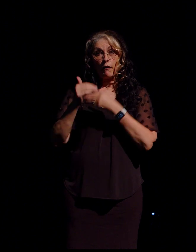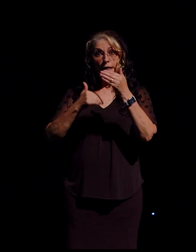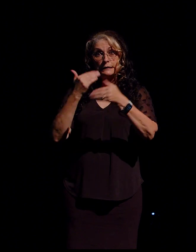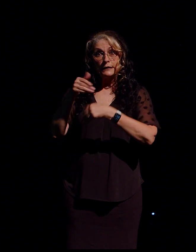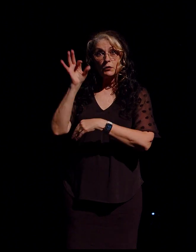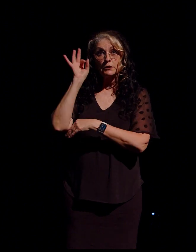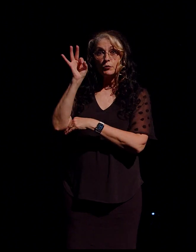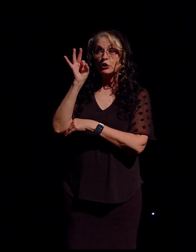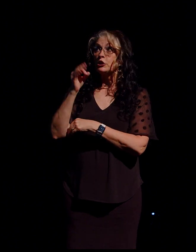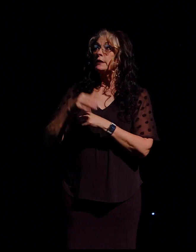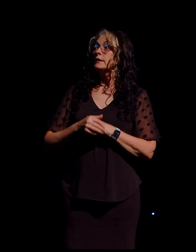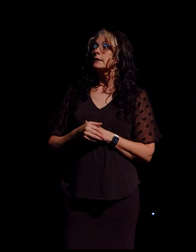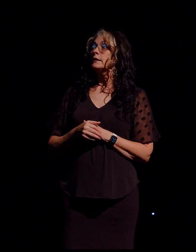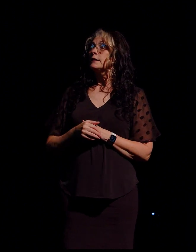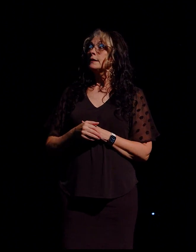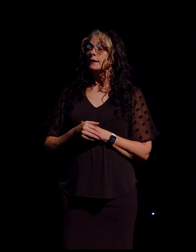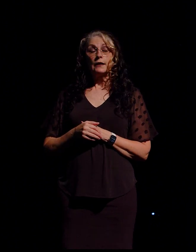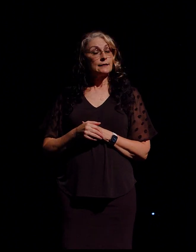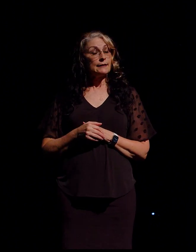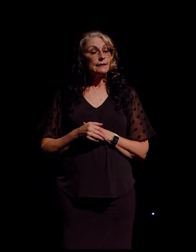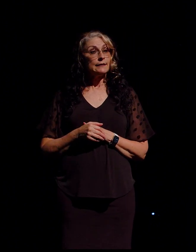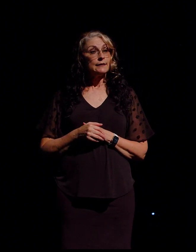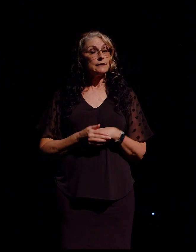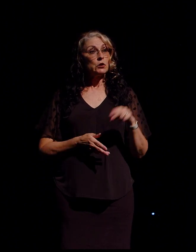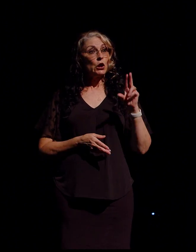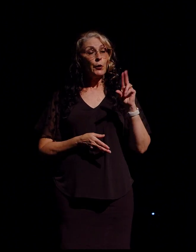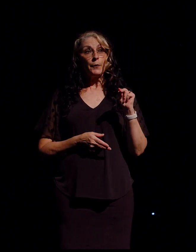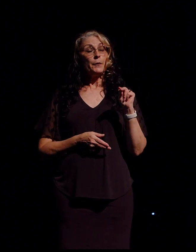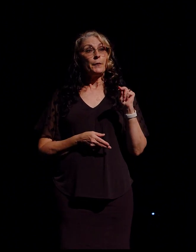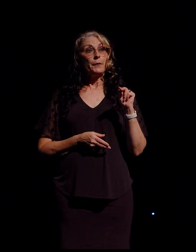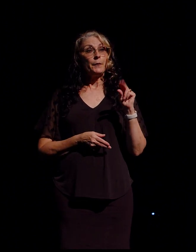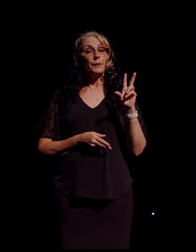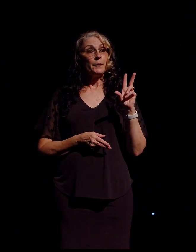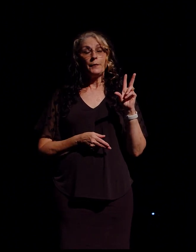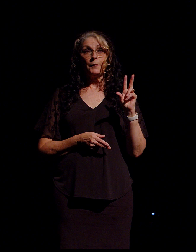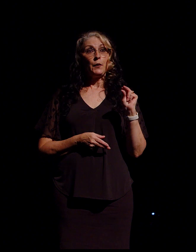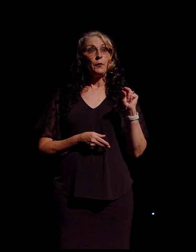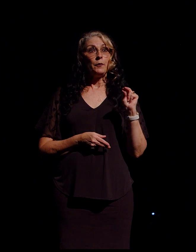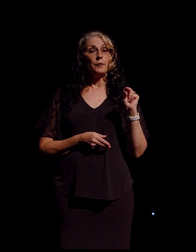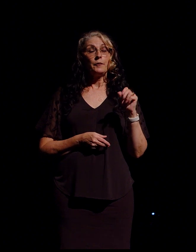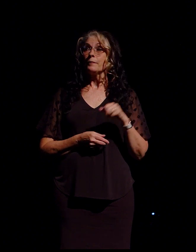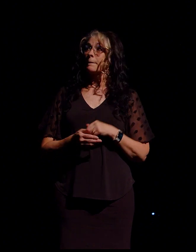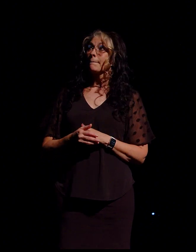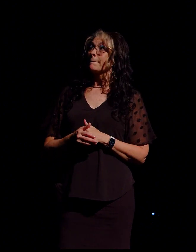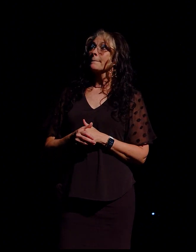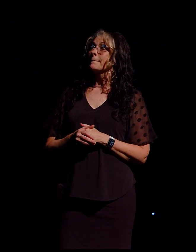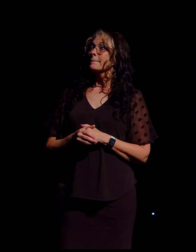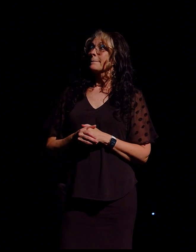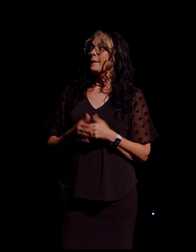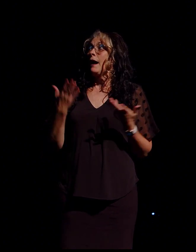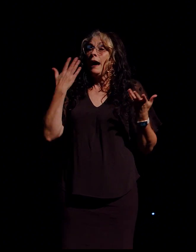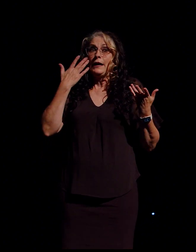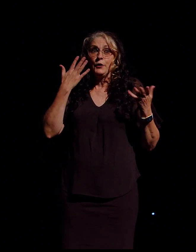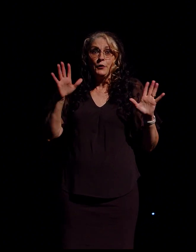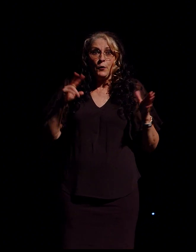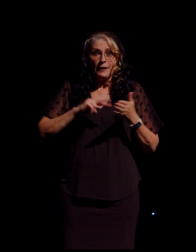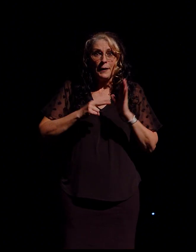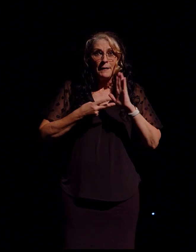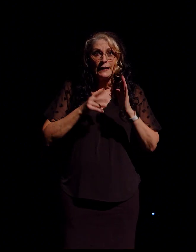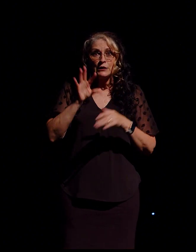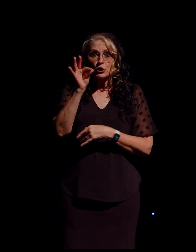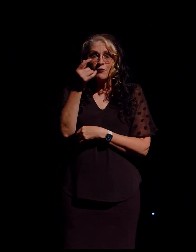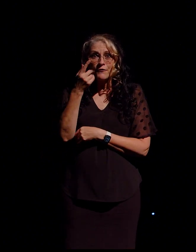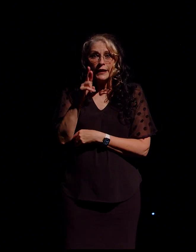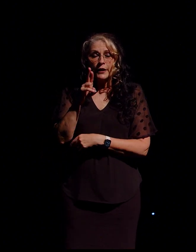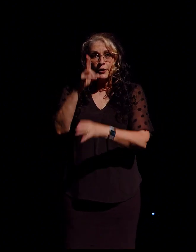series. And I said, no. I don't know what it means to fear